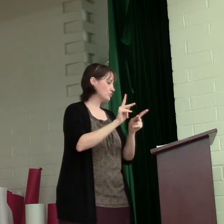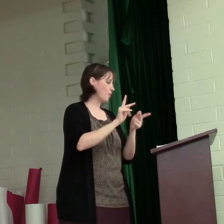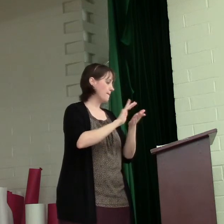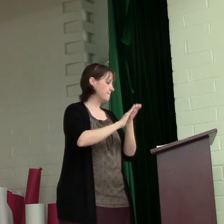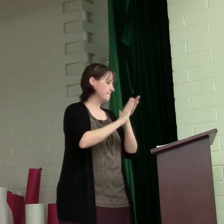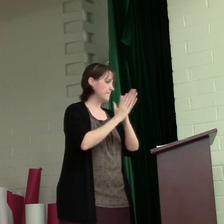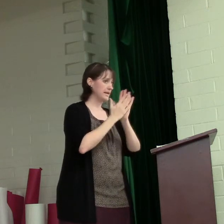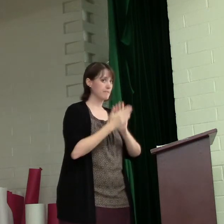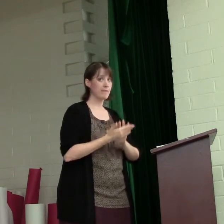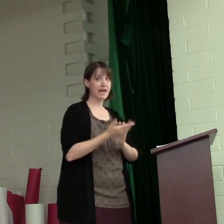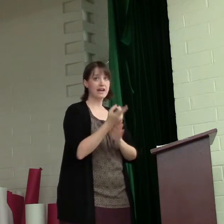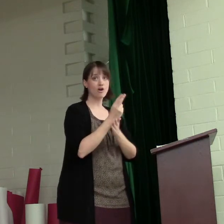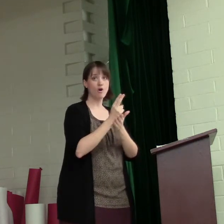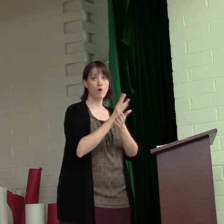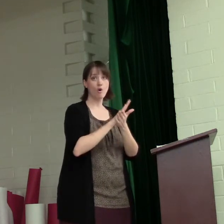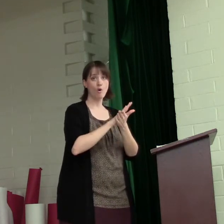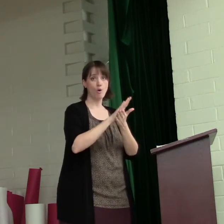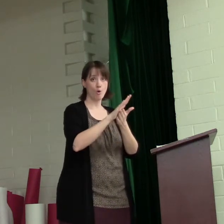are being made holy.